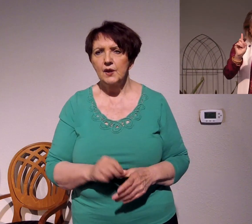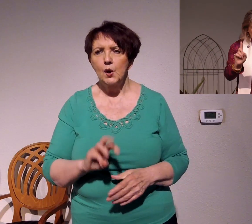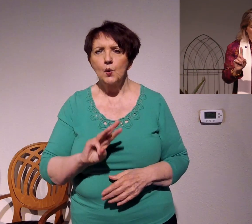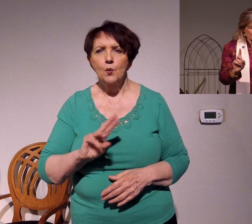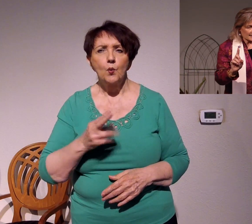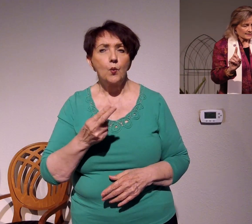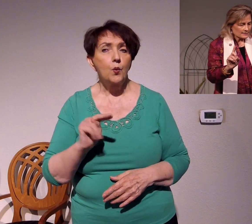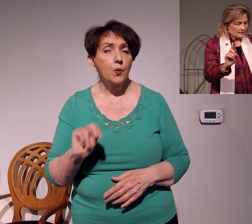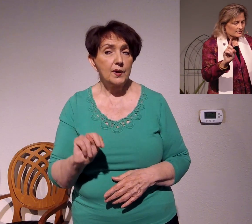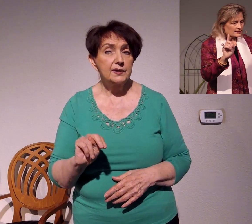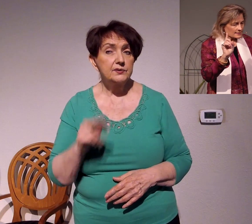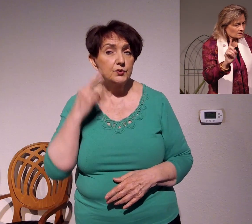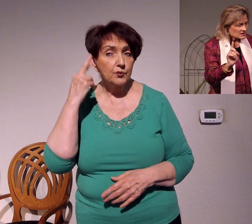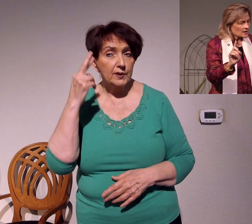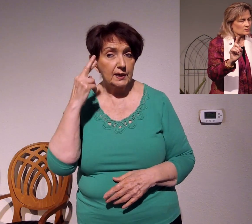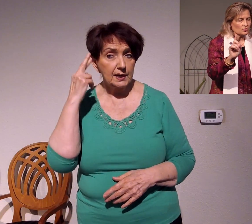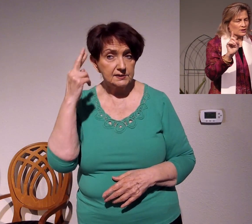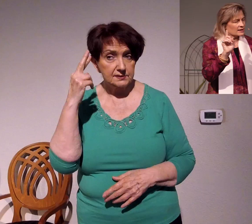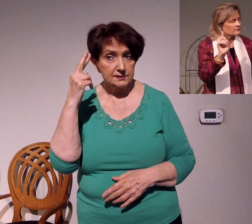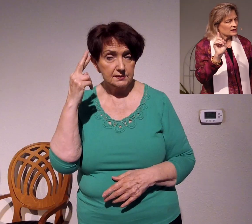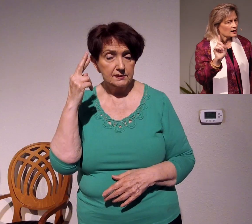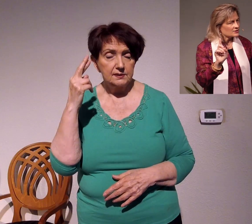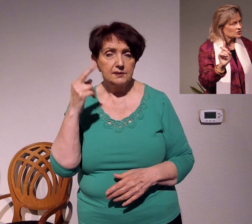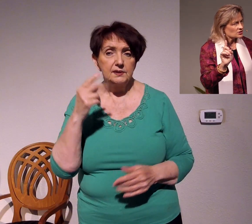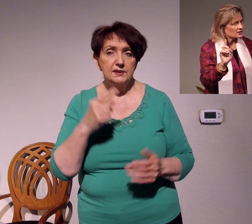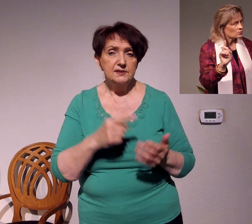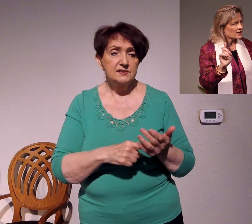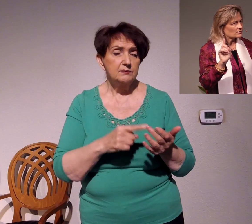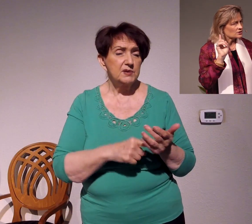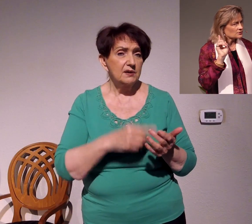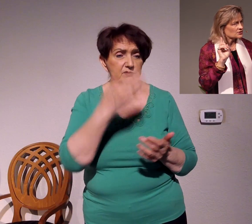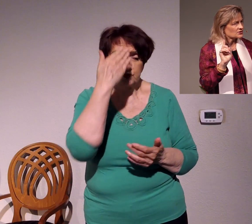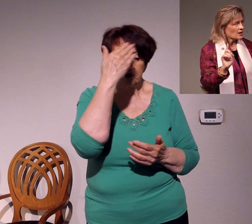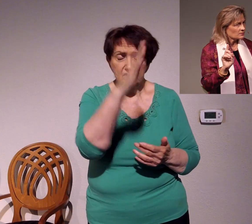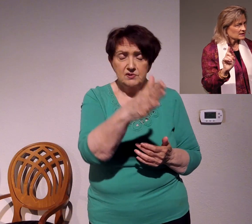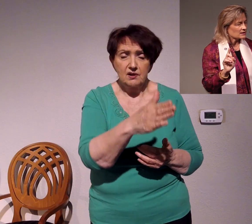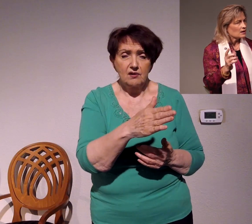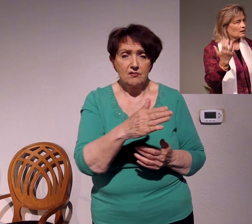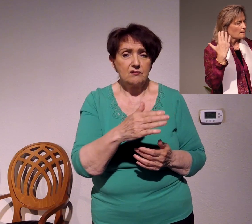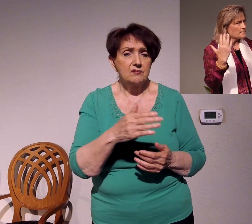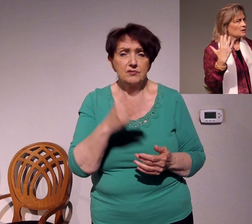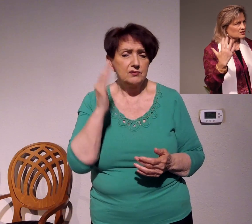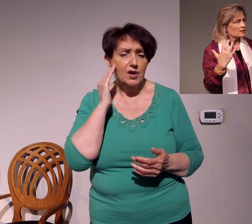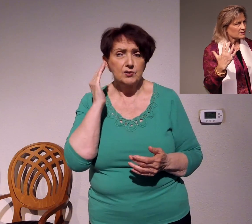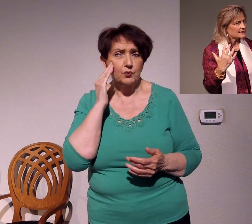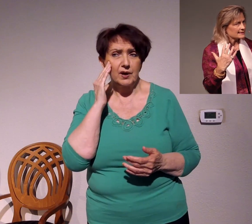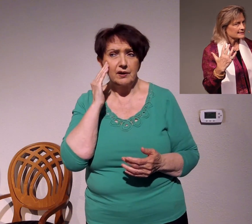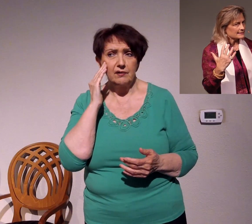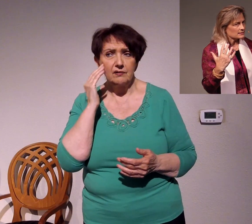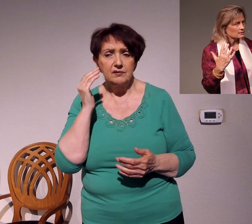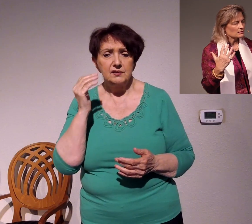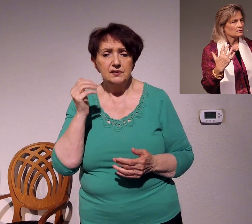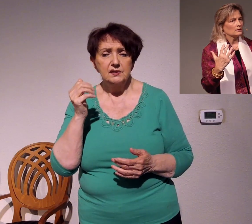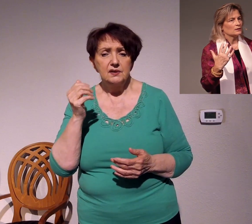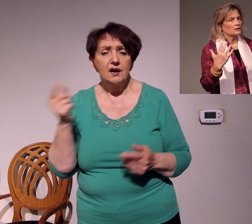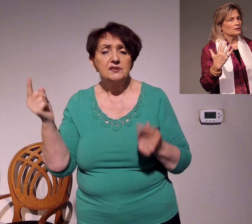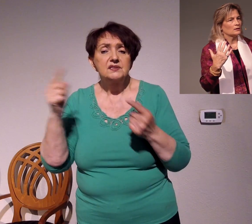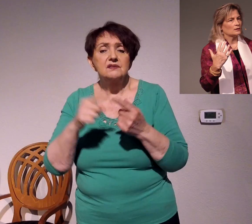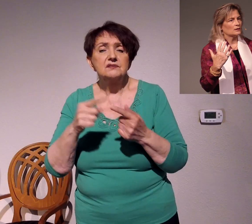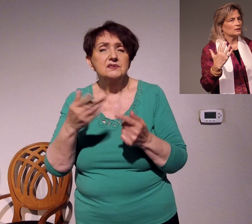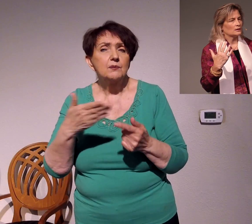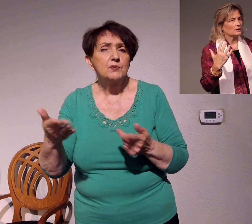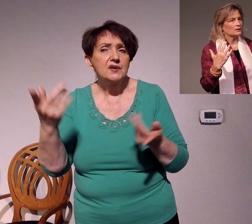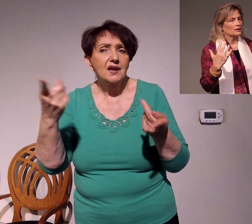When we realize it, sometimes we're not even consciously aware till something bumps up against us.